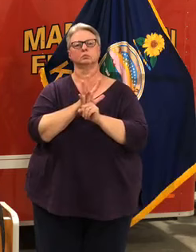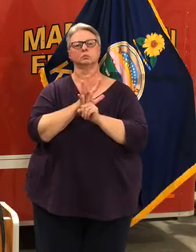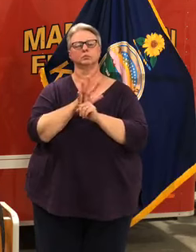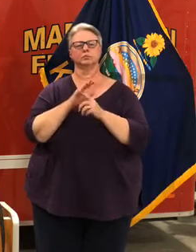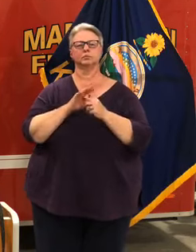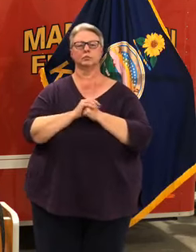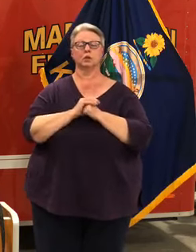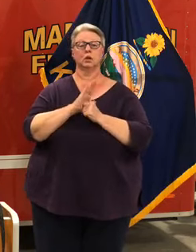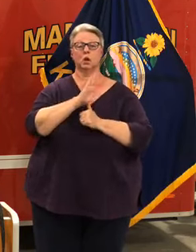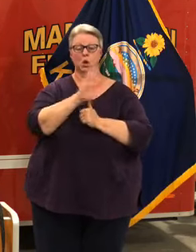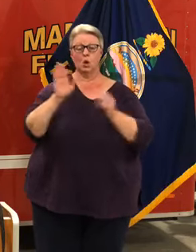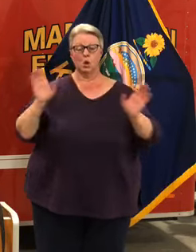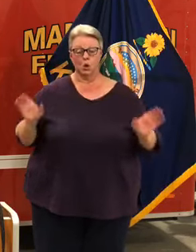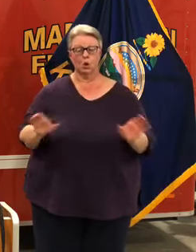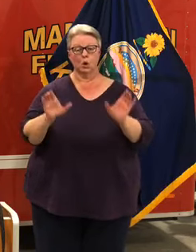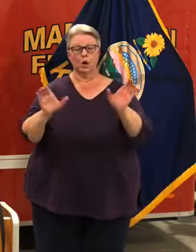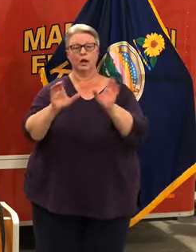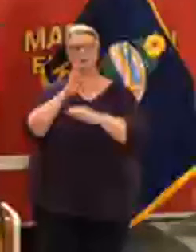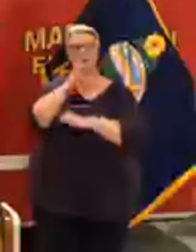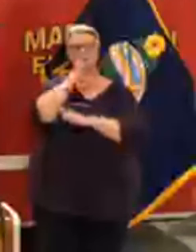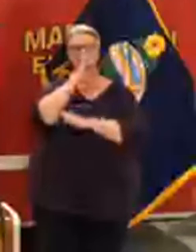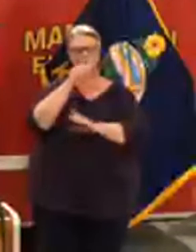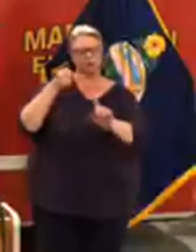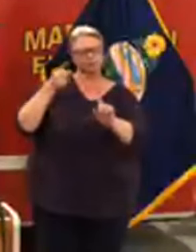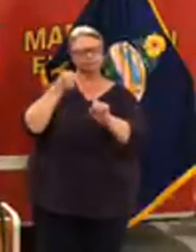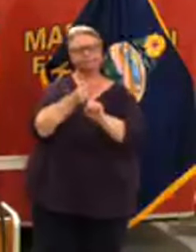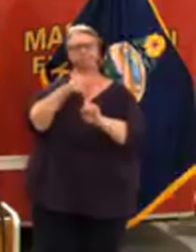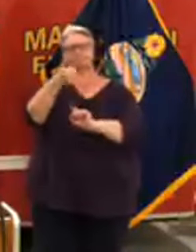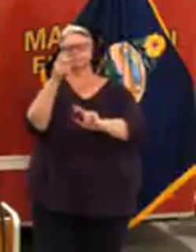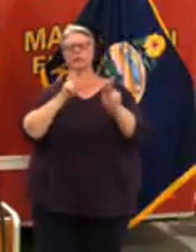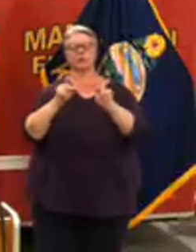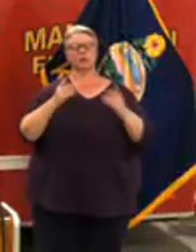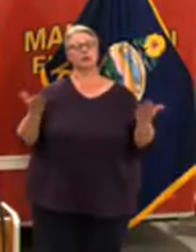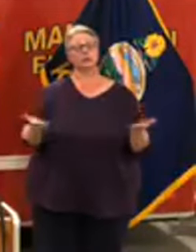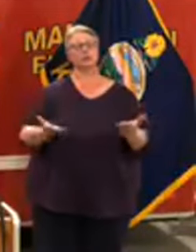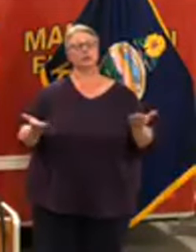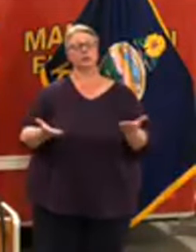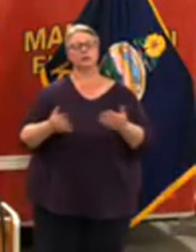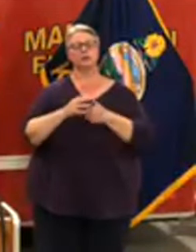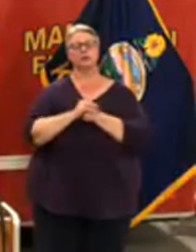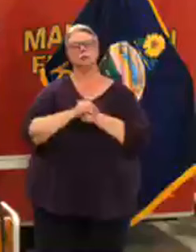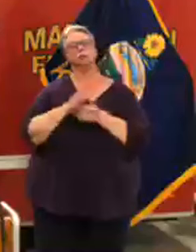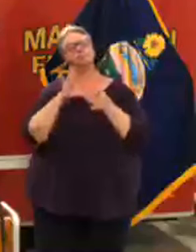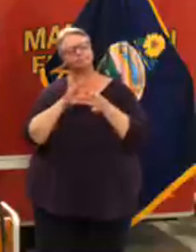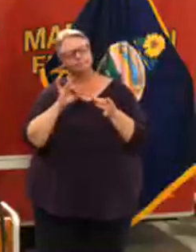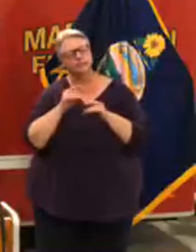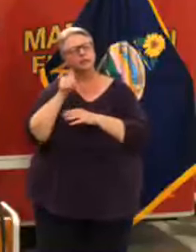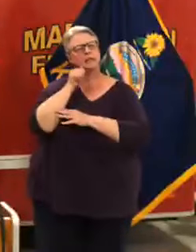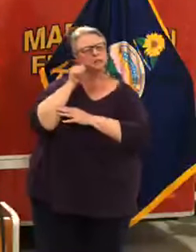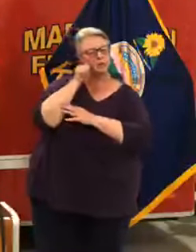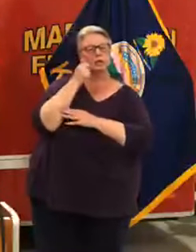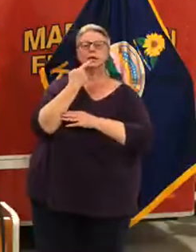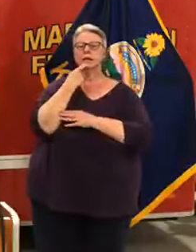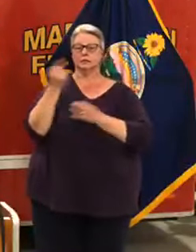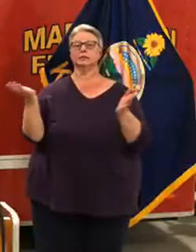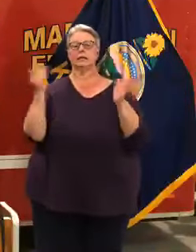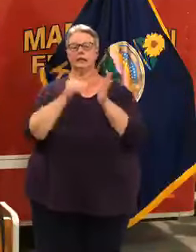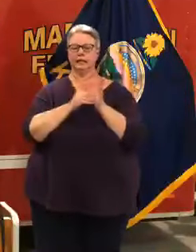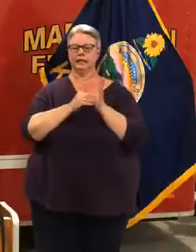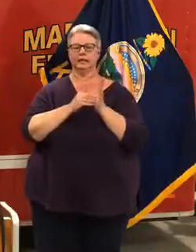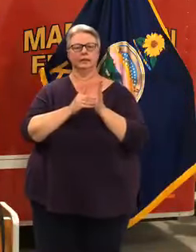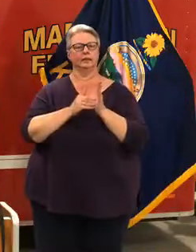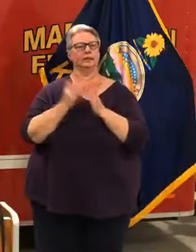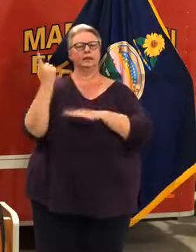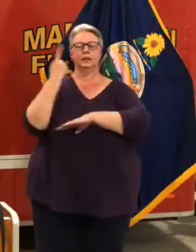Your actions have a direct effect on others. I mentioned it yesterday, and I'll say it again. The days ahead will be